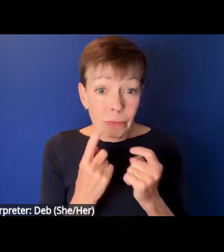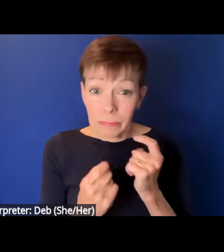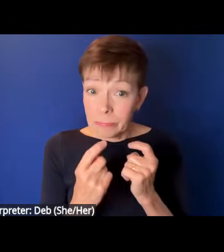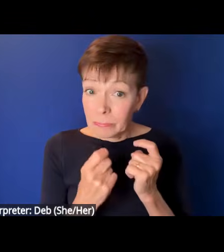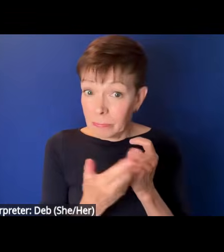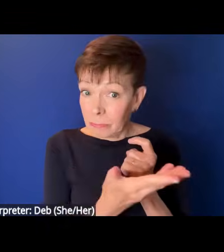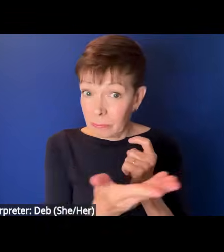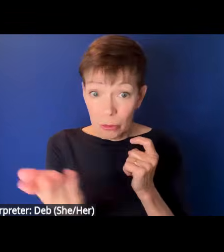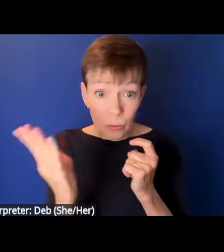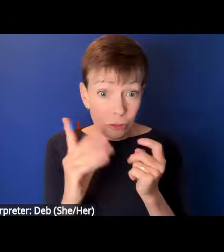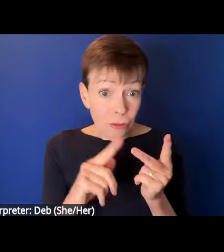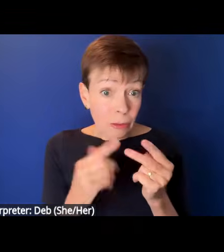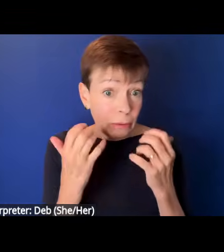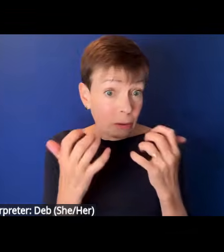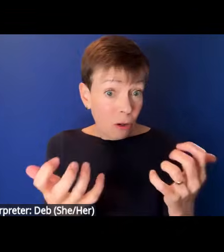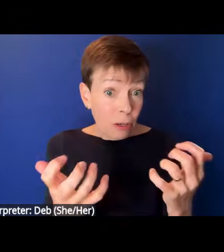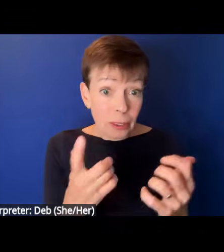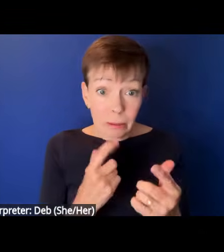the table, any questions?